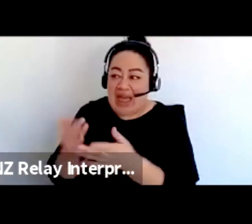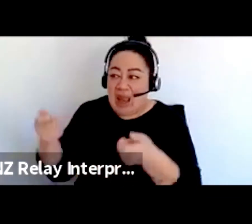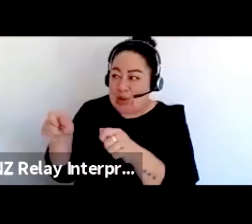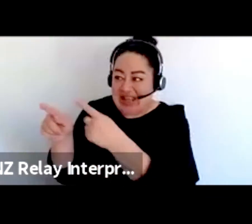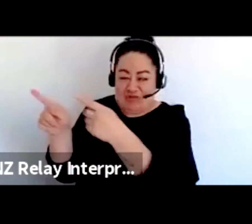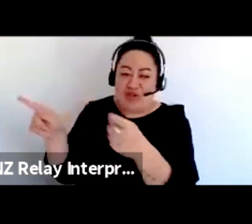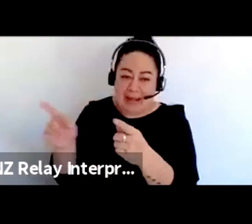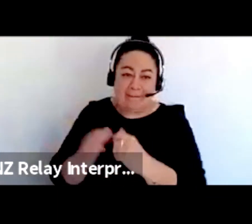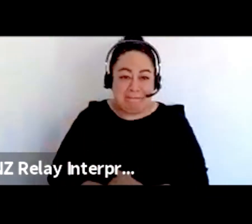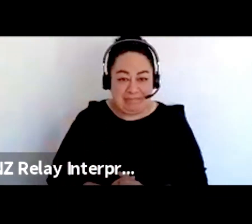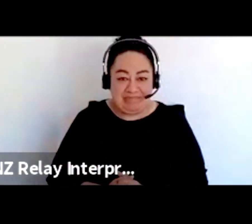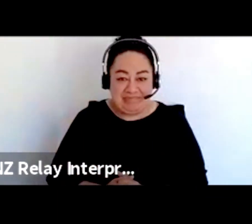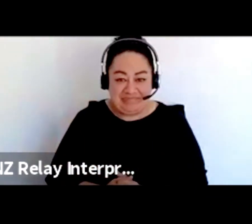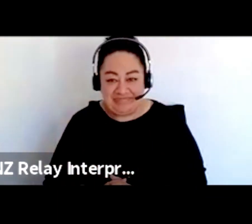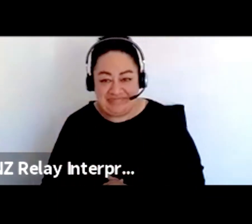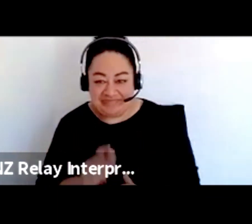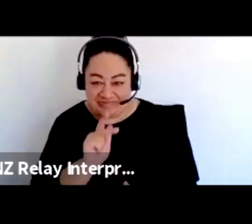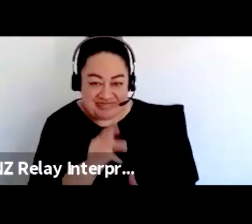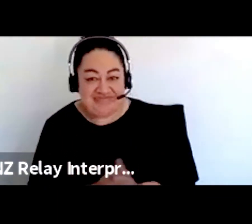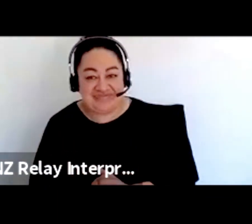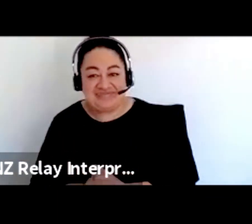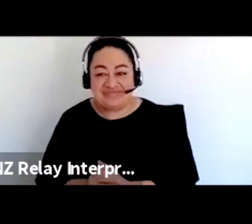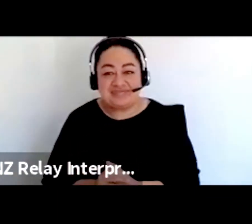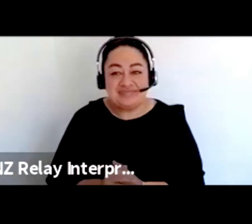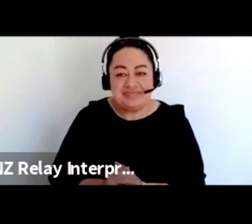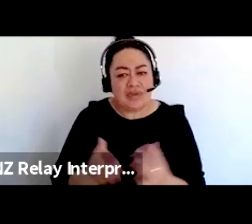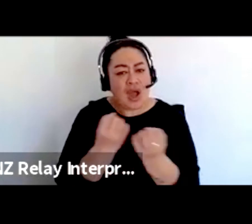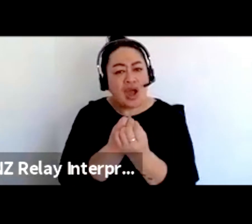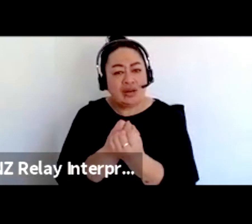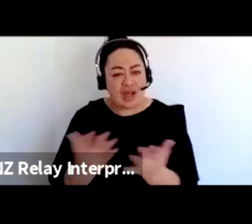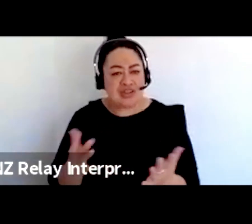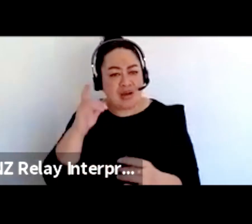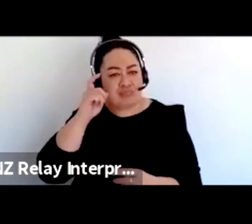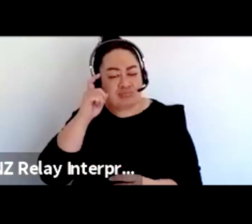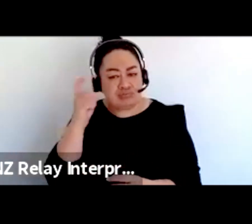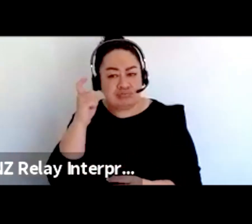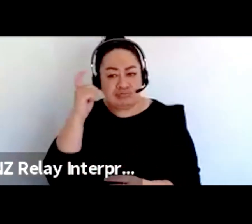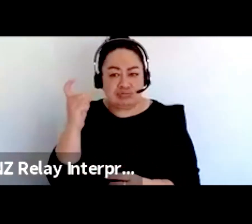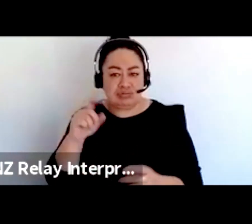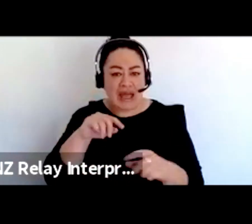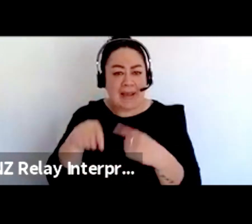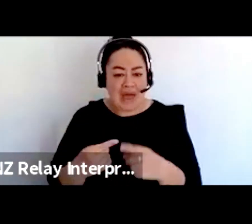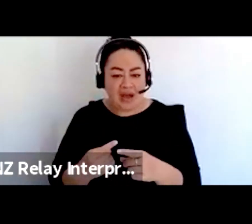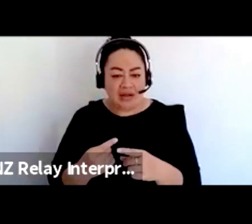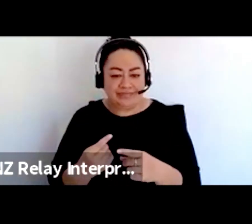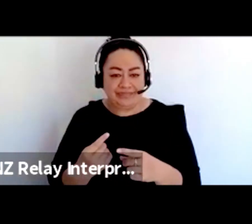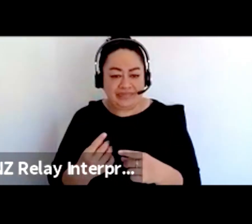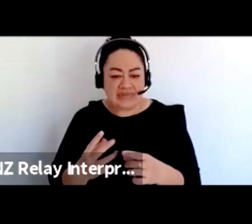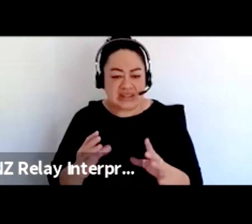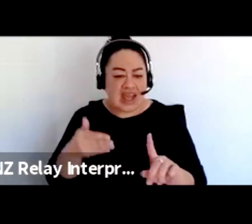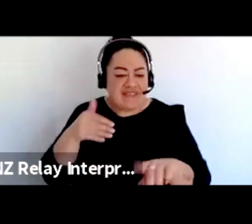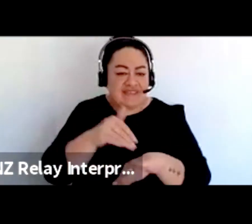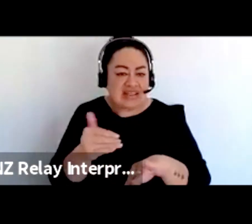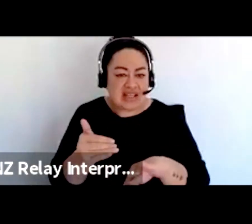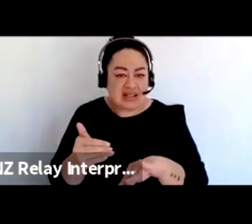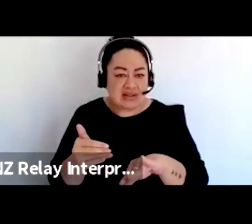say. And there's lots of concerns about it affecting the unborn baby, but that's been studied now